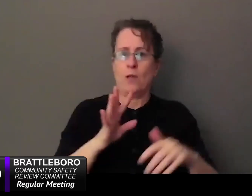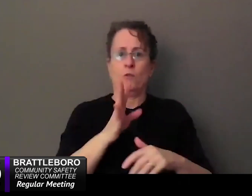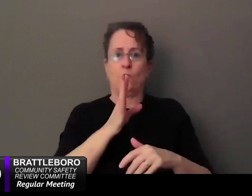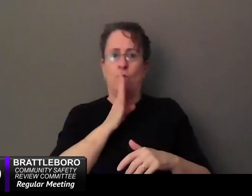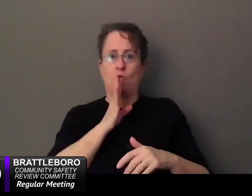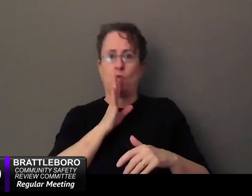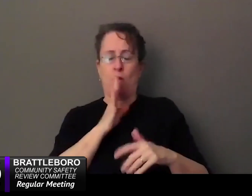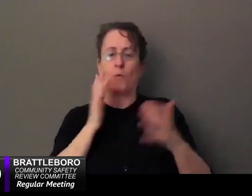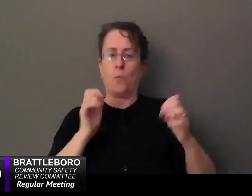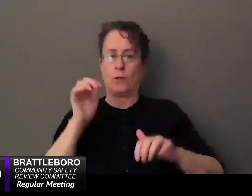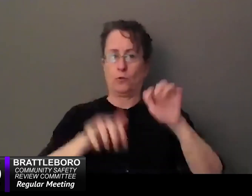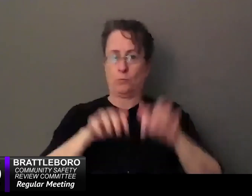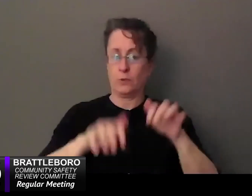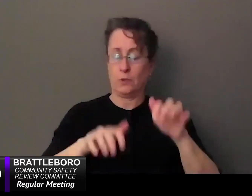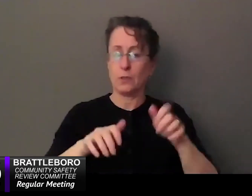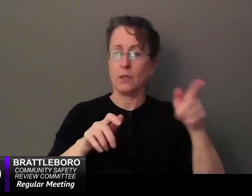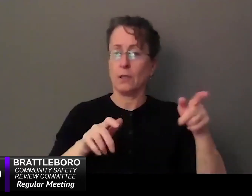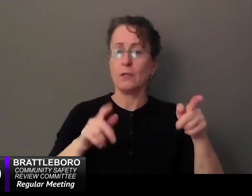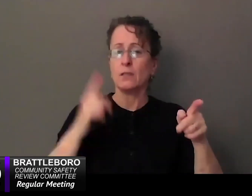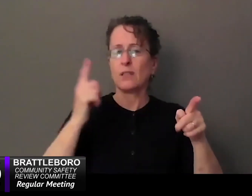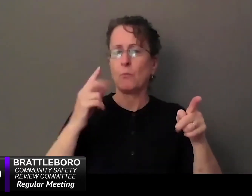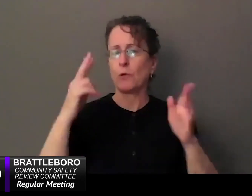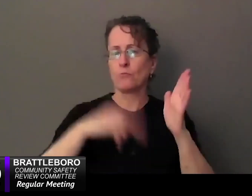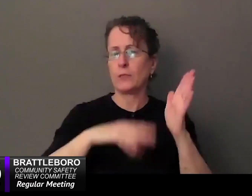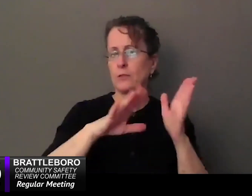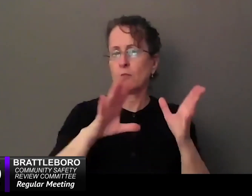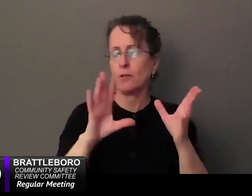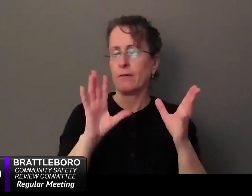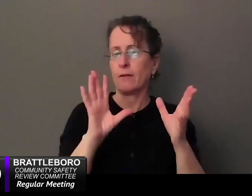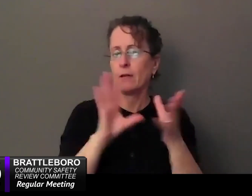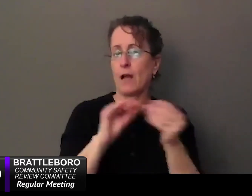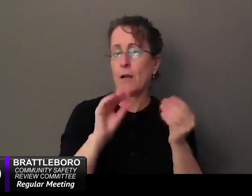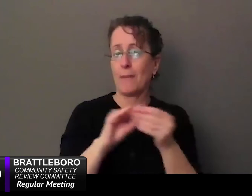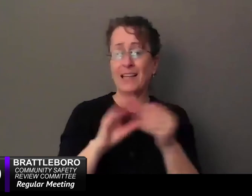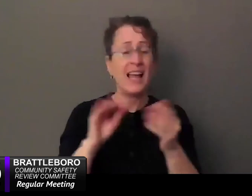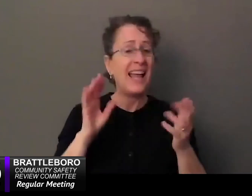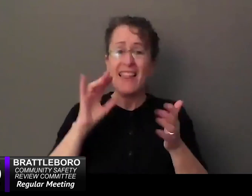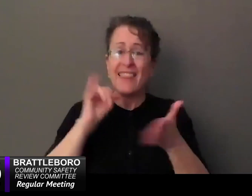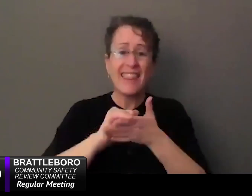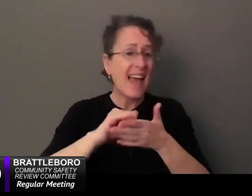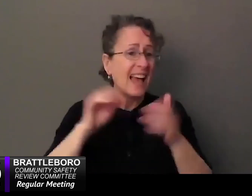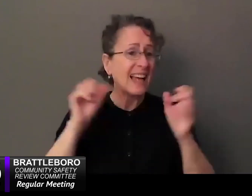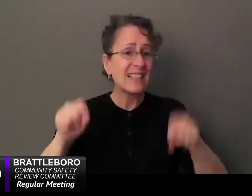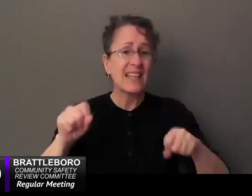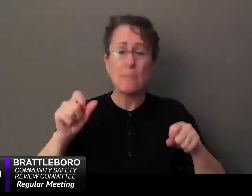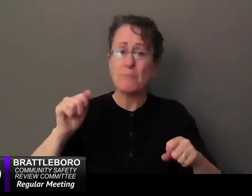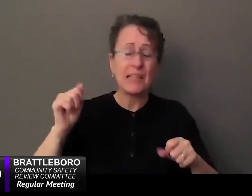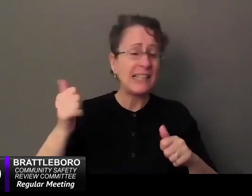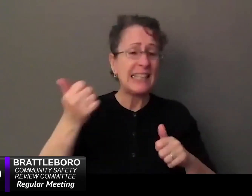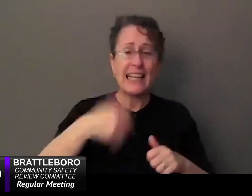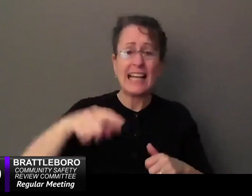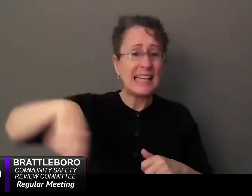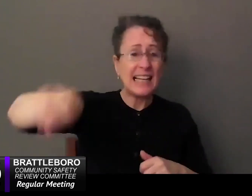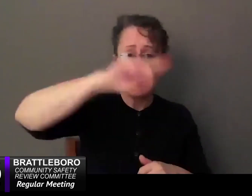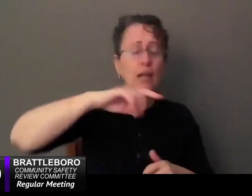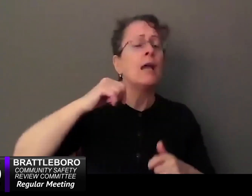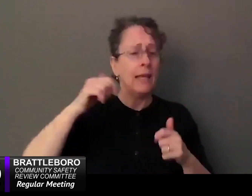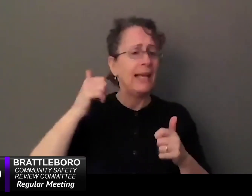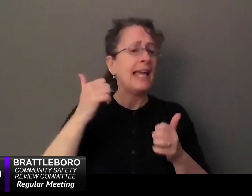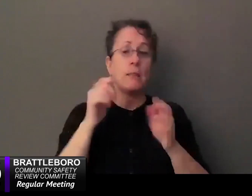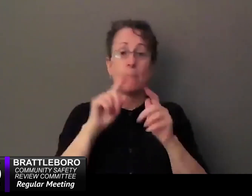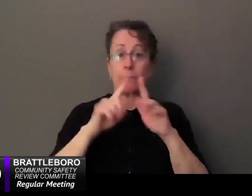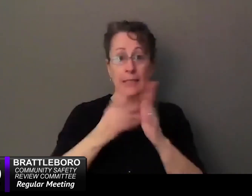And I don't know that needs to be the person who needs it as an accommodation. That can be any one of us that we're going to just share the roles, and we'll name those at the beginning of each meeting.